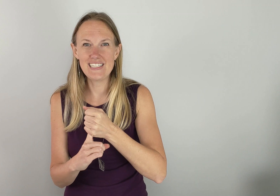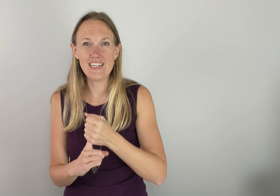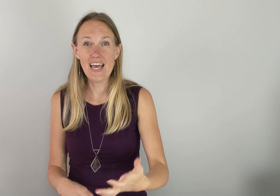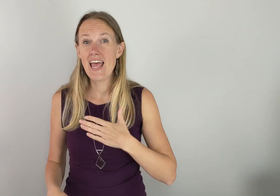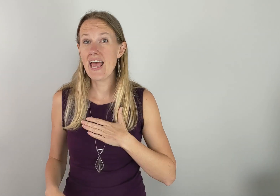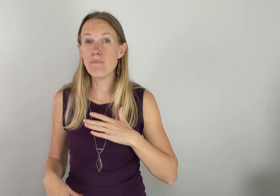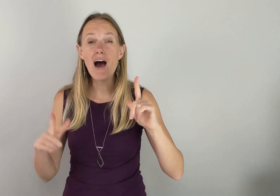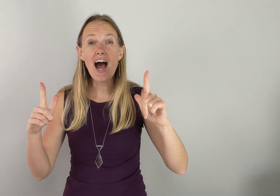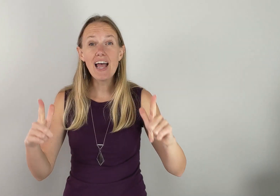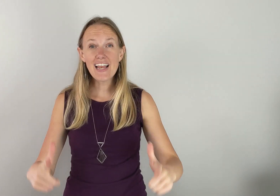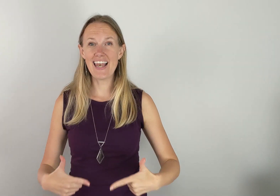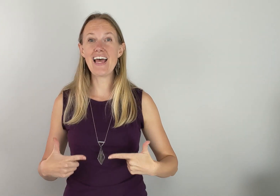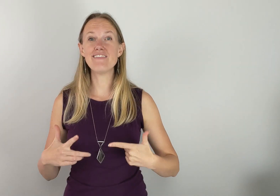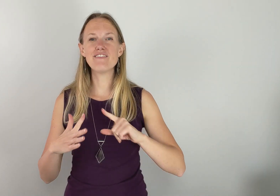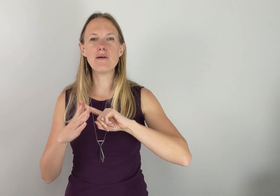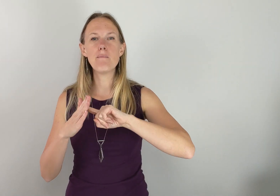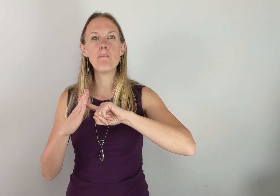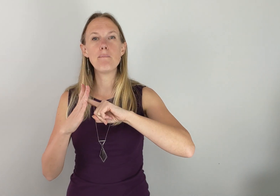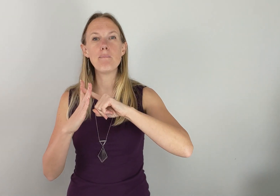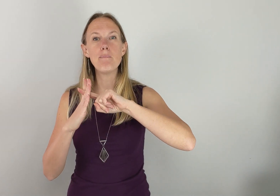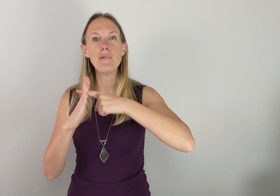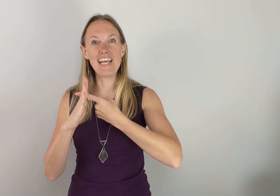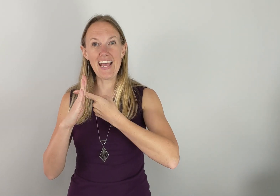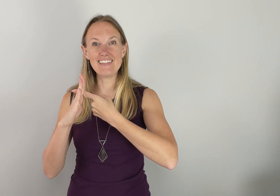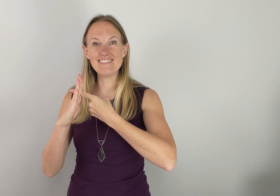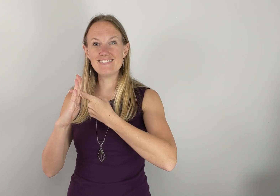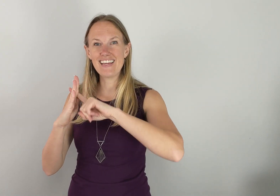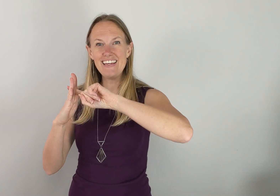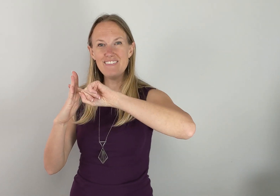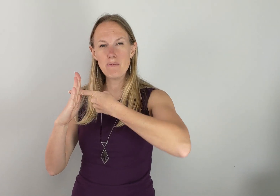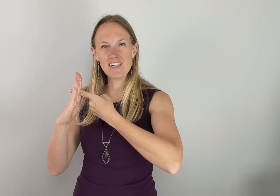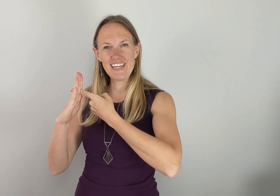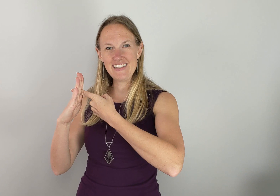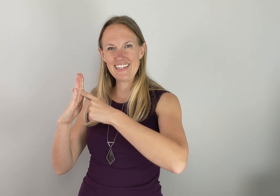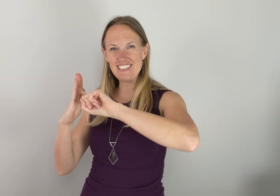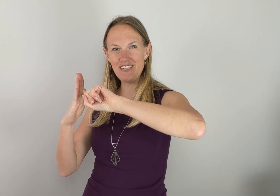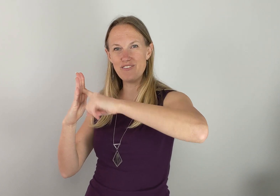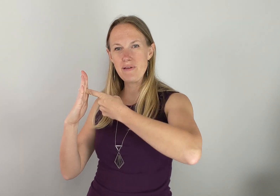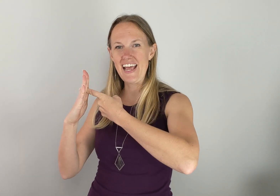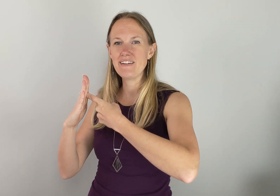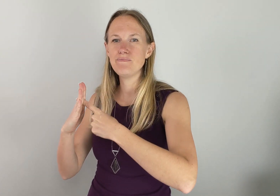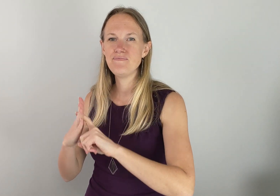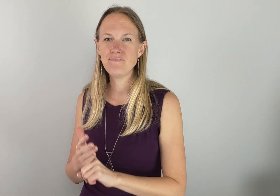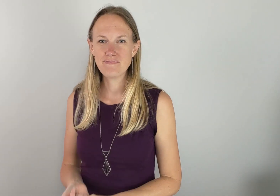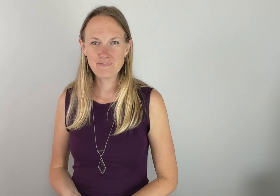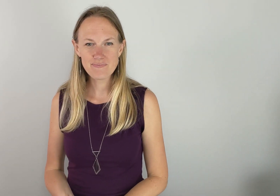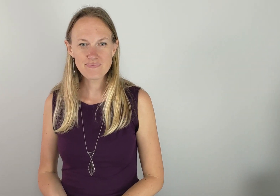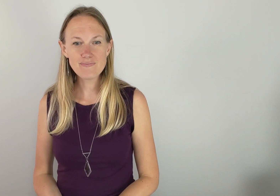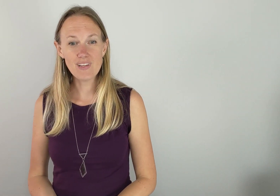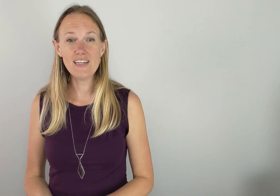arrested and my life began. Okay? Remember, key in the ignition for began. Okay? And